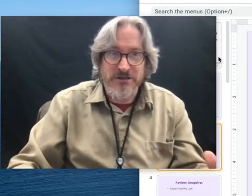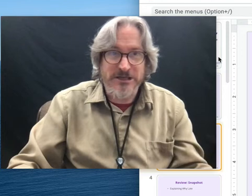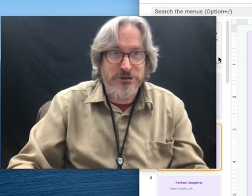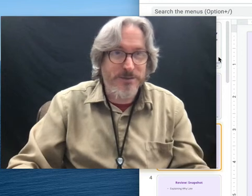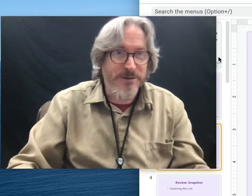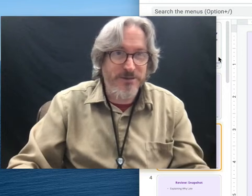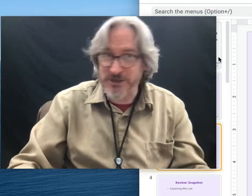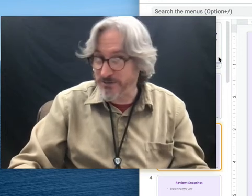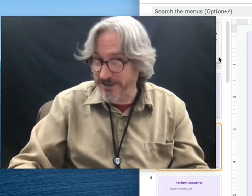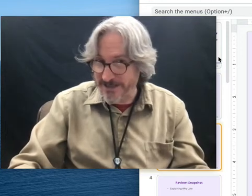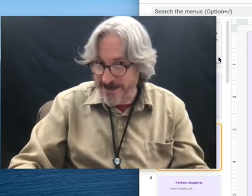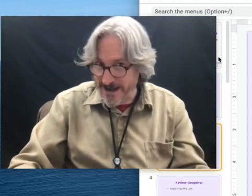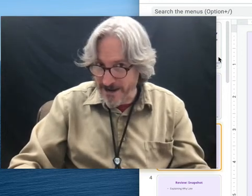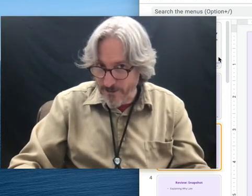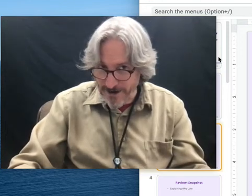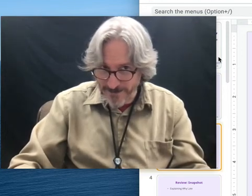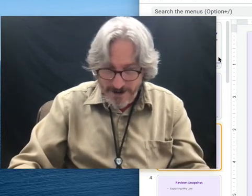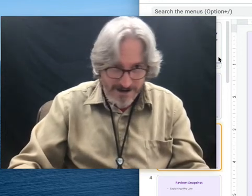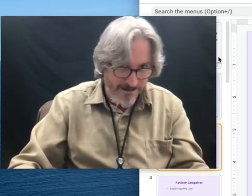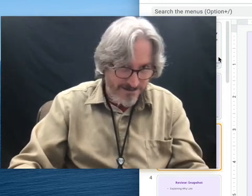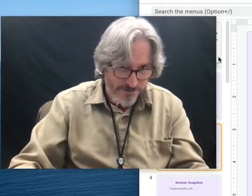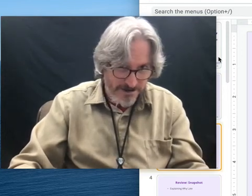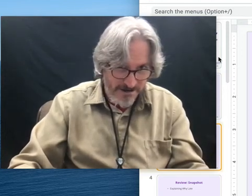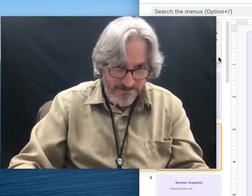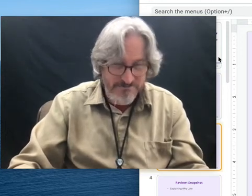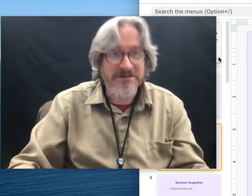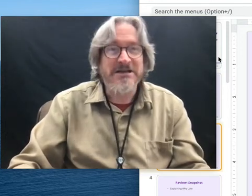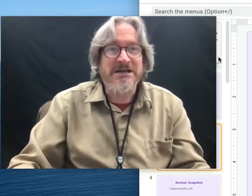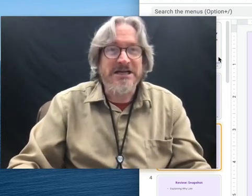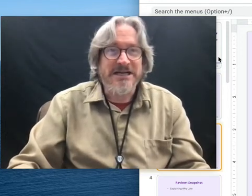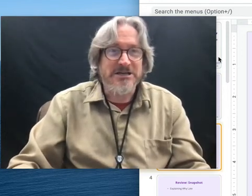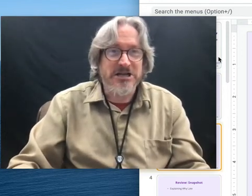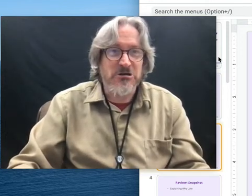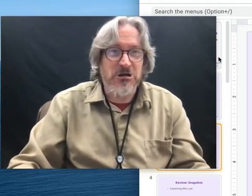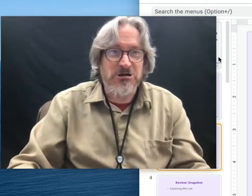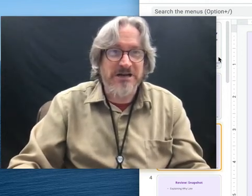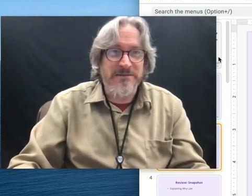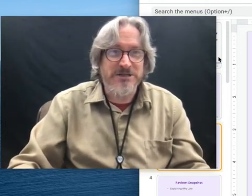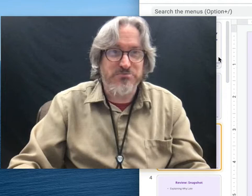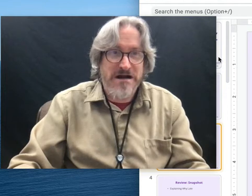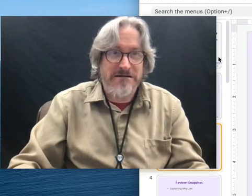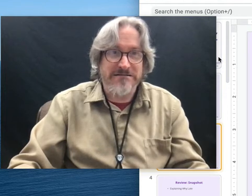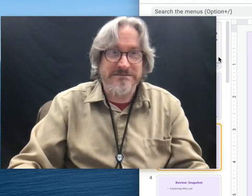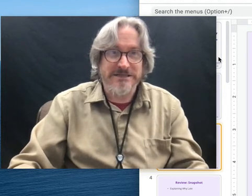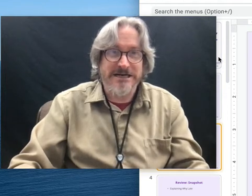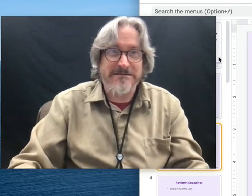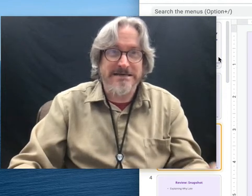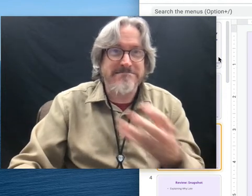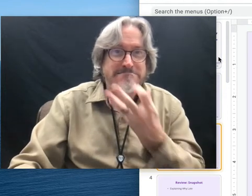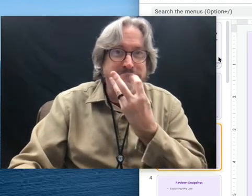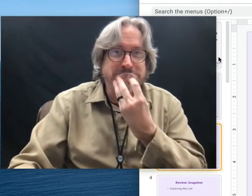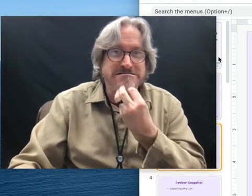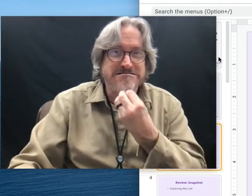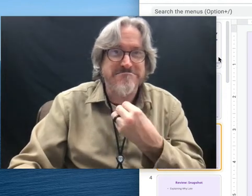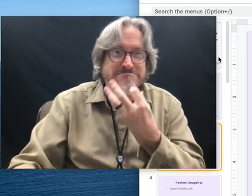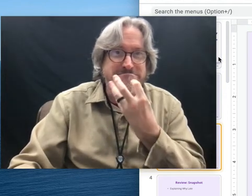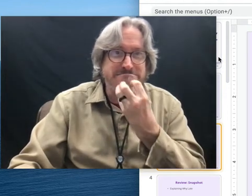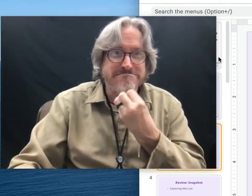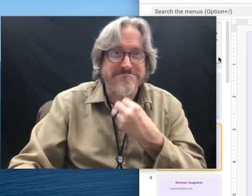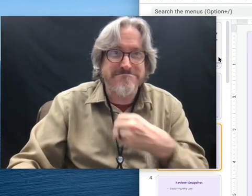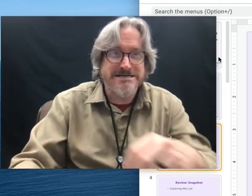And the thing that struck me about the picture was how white my hair has become. It can no longer claim it's brown. All right.